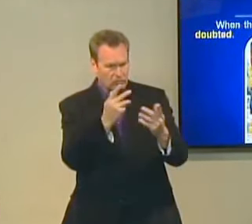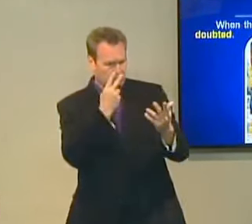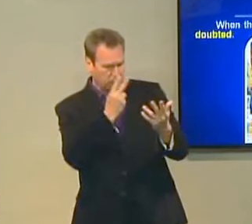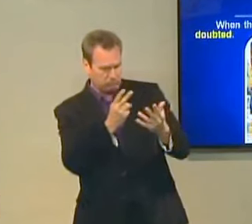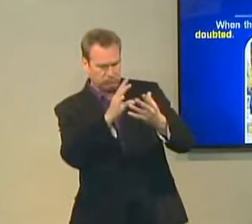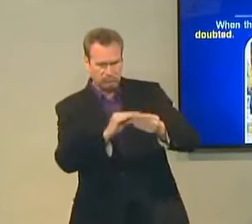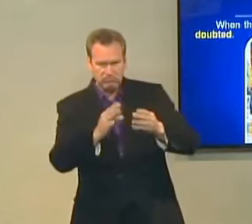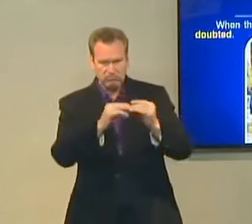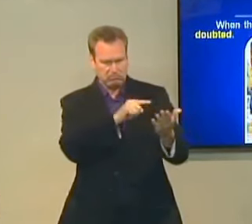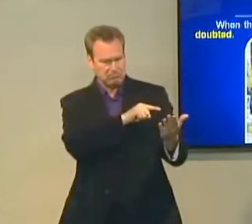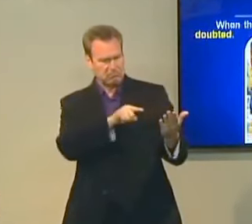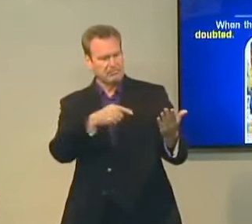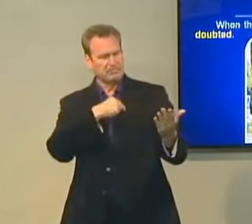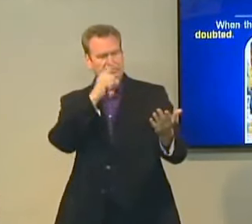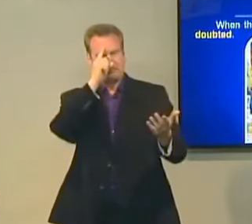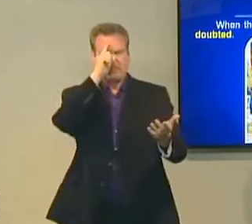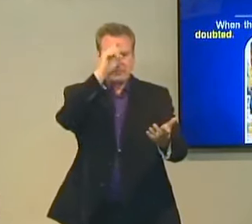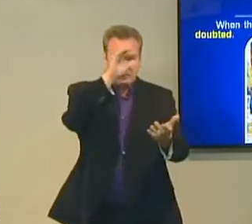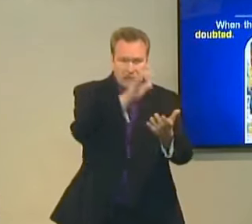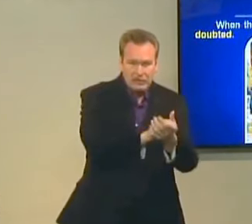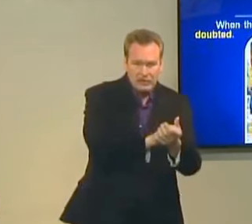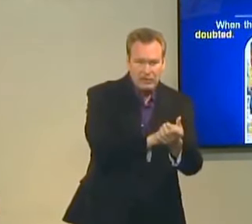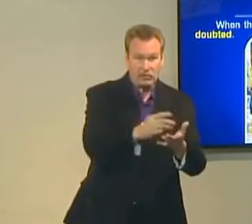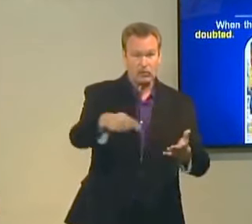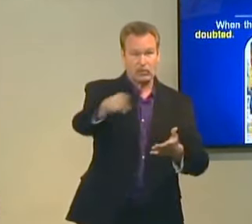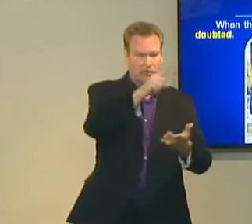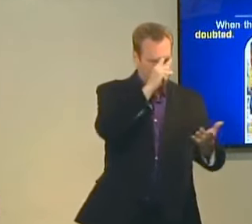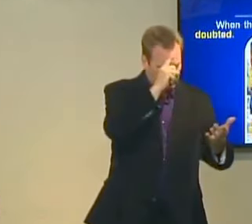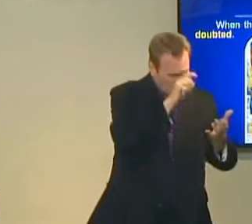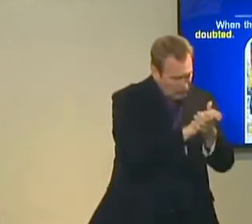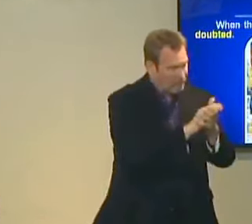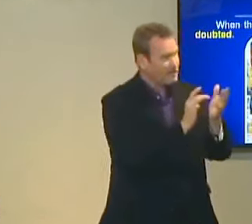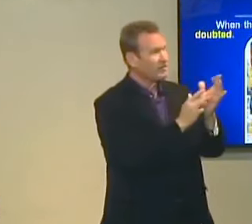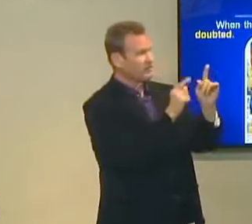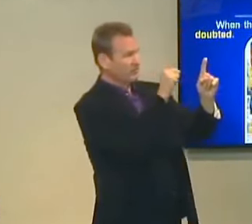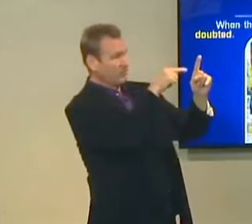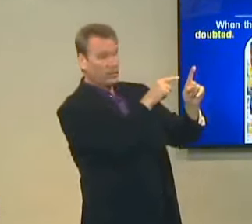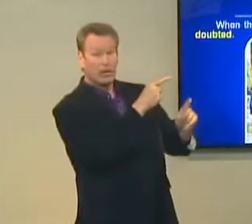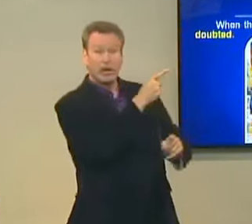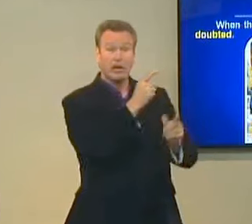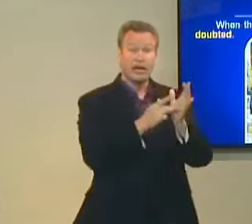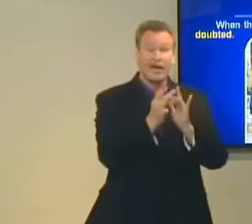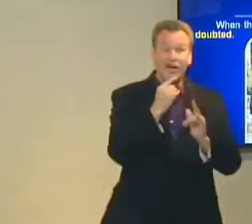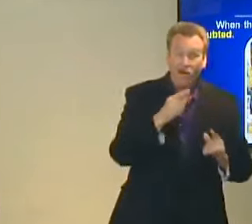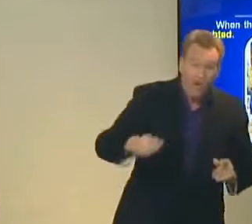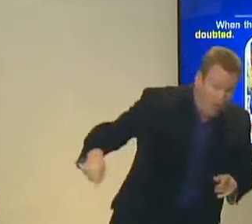Jesus appeared to me. No. His word is there. But still I believe. I believe in Jesus.